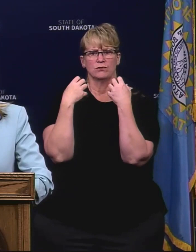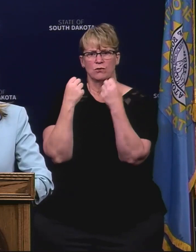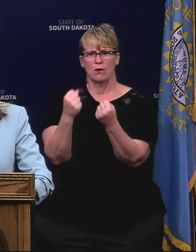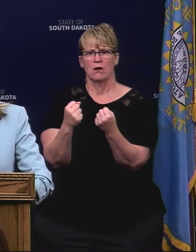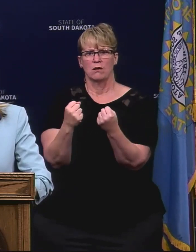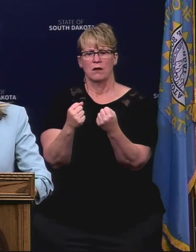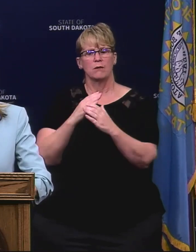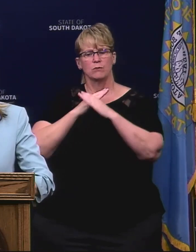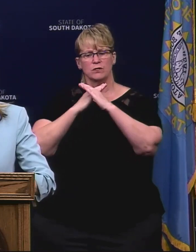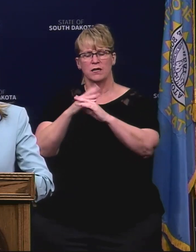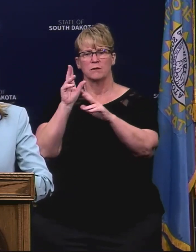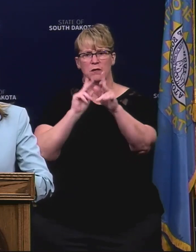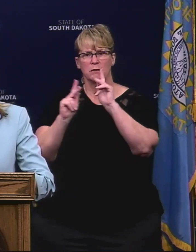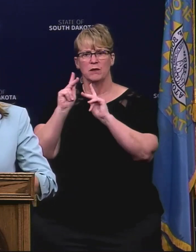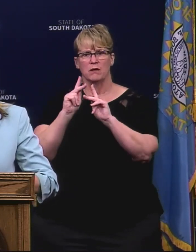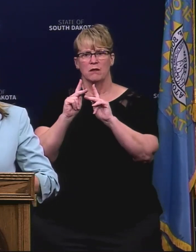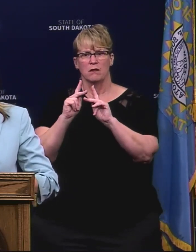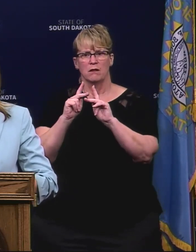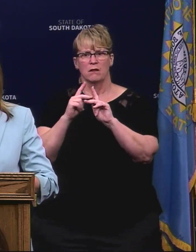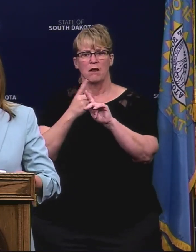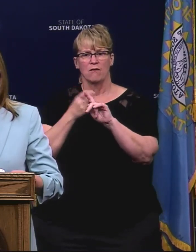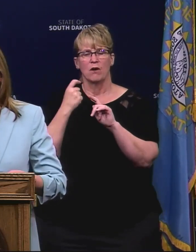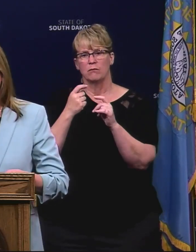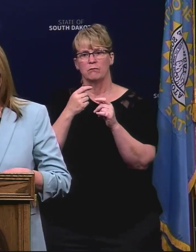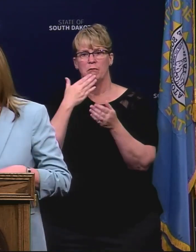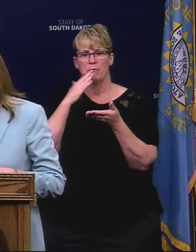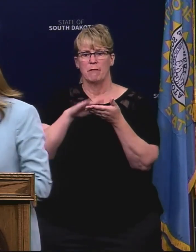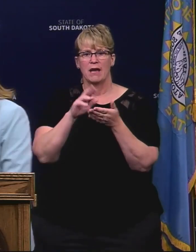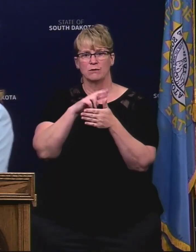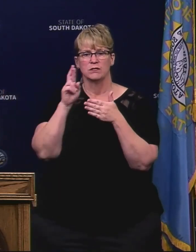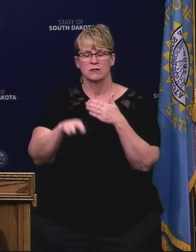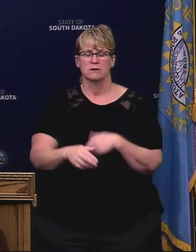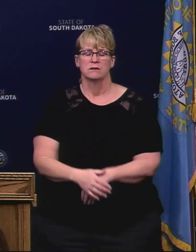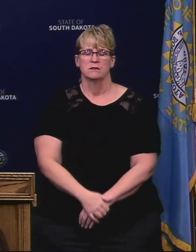and will protect people from poor outcomes.